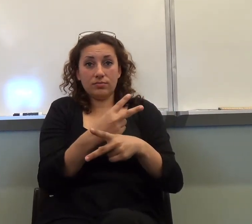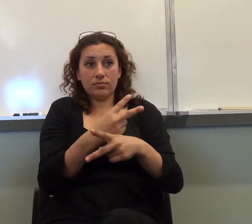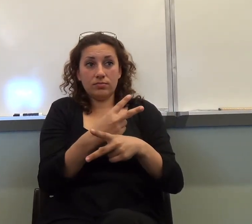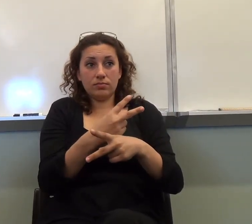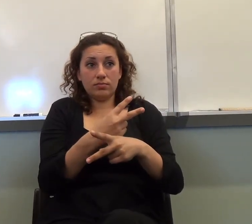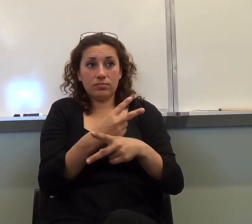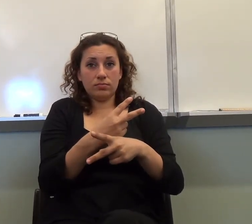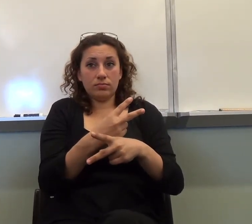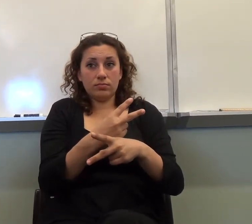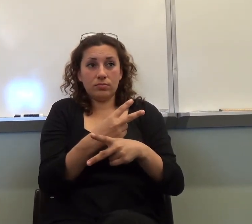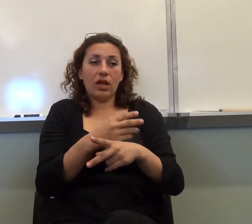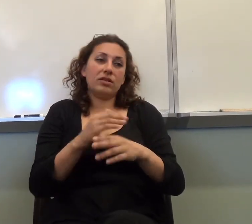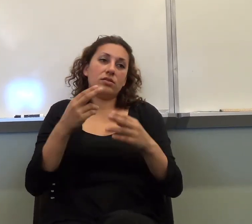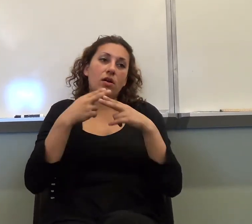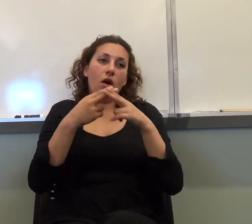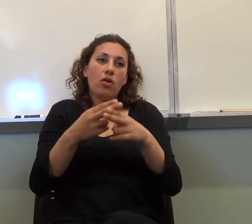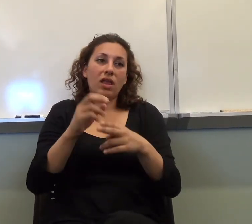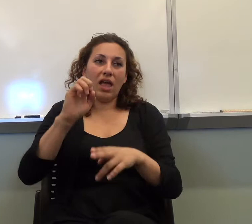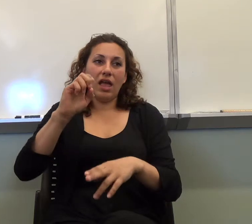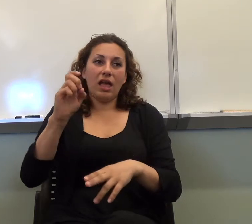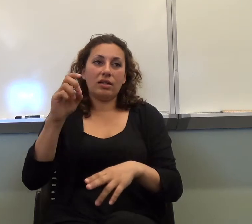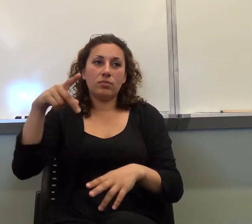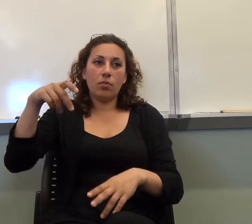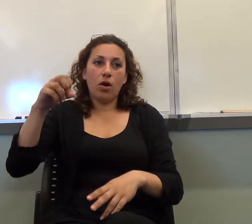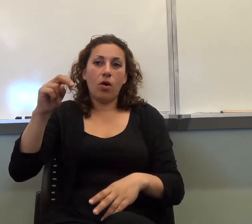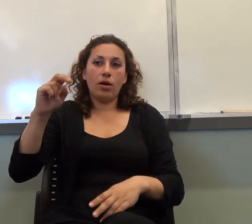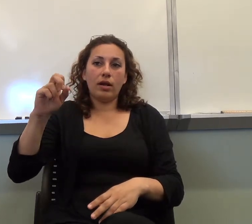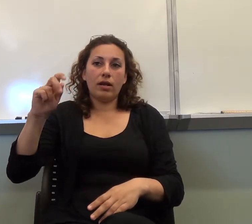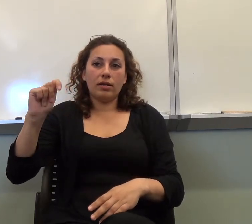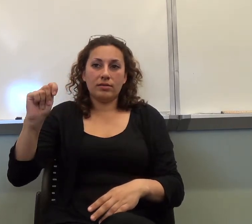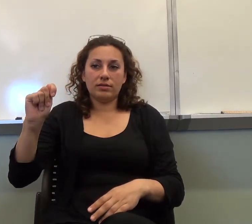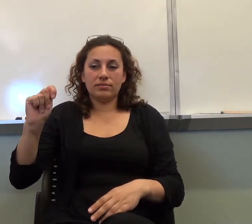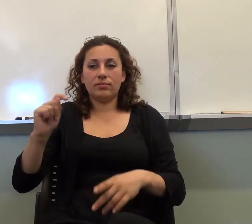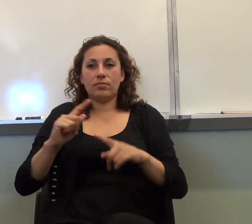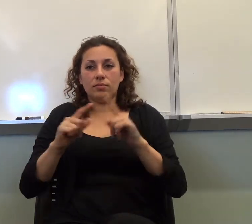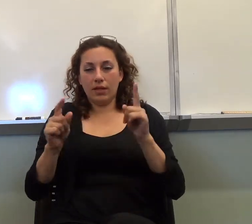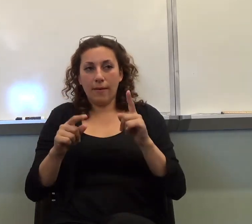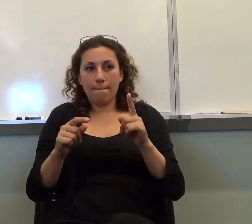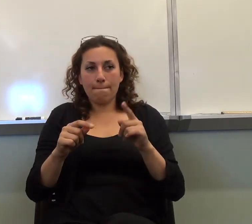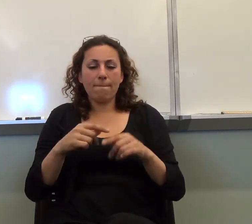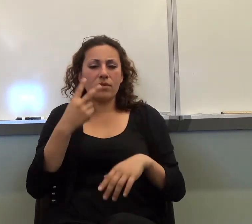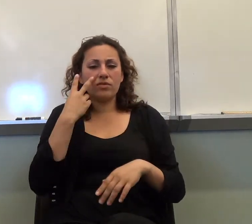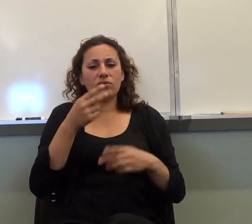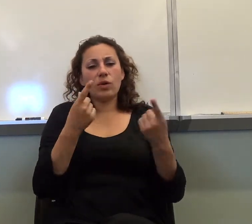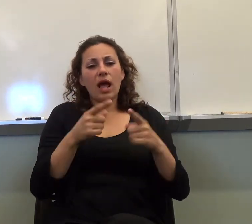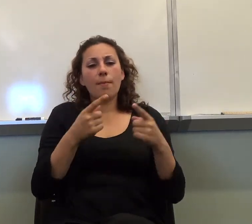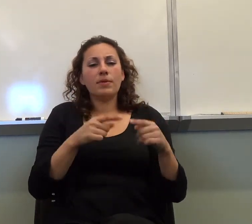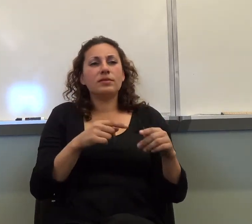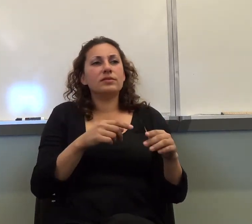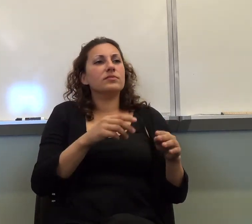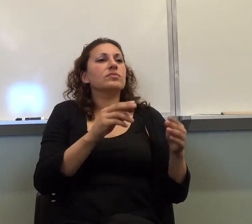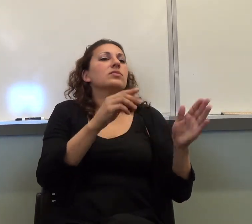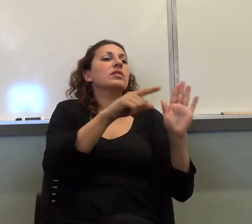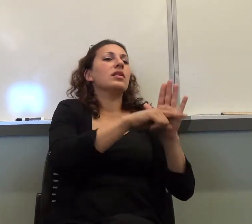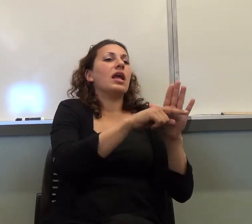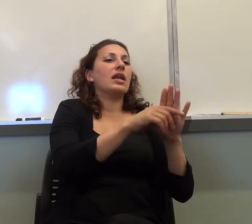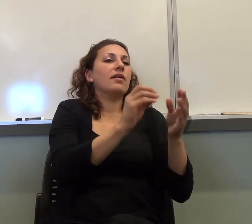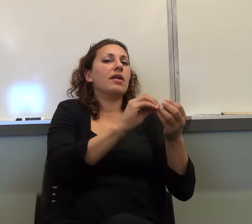that is exponent. But right now, we'll just take a look at what happens with repeated negative multiplication so you get a feeling for it.